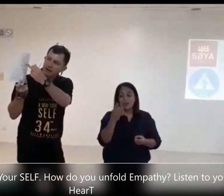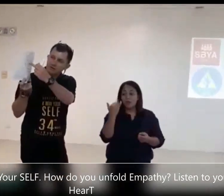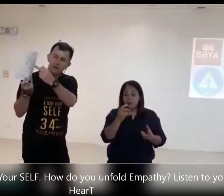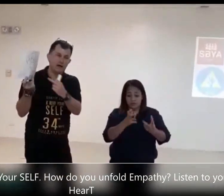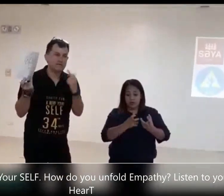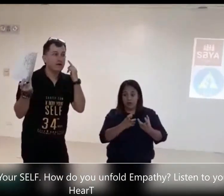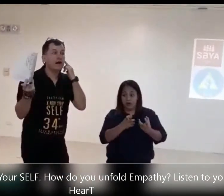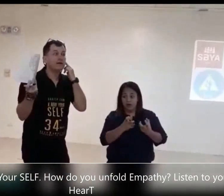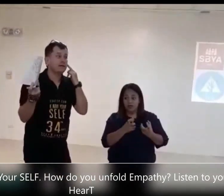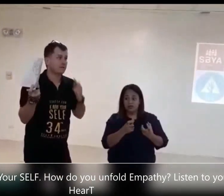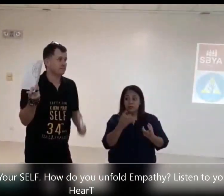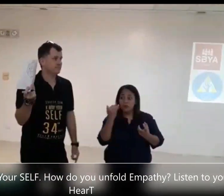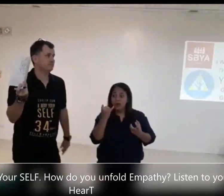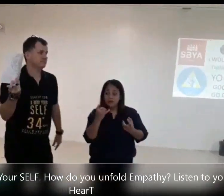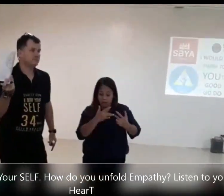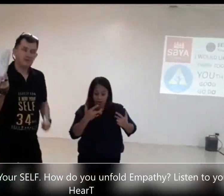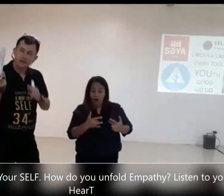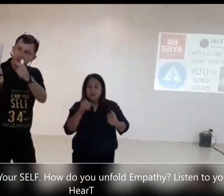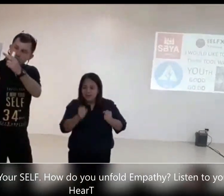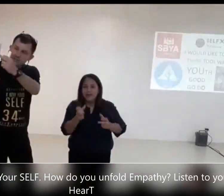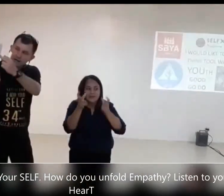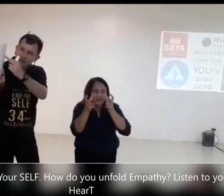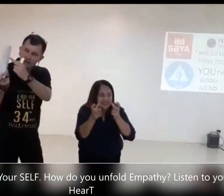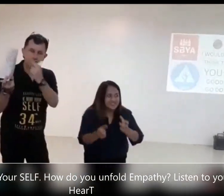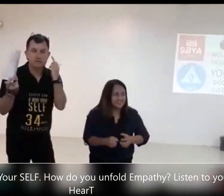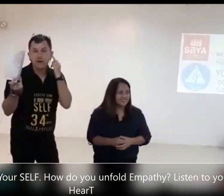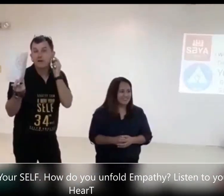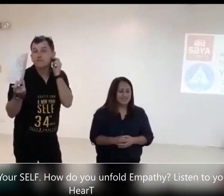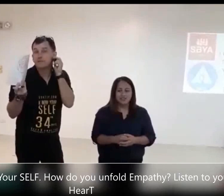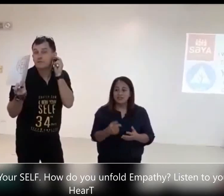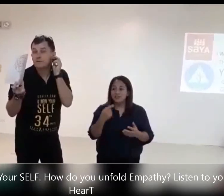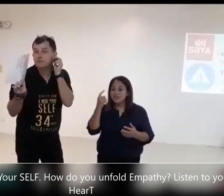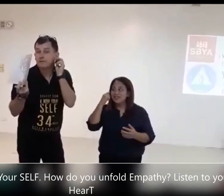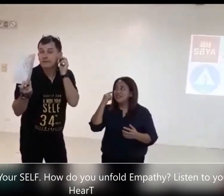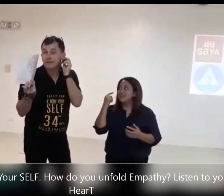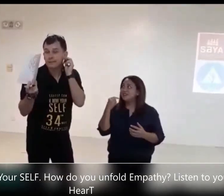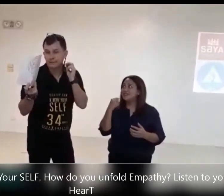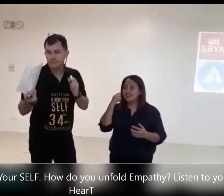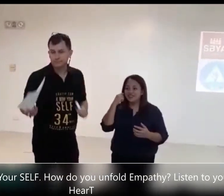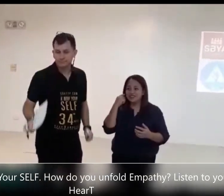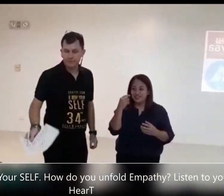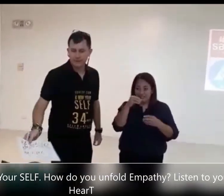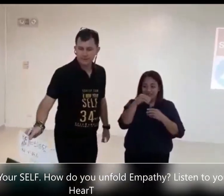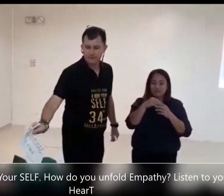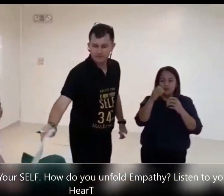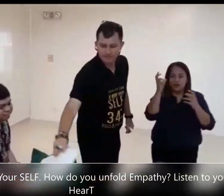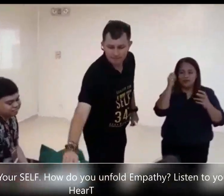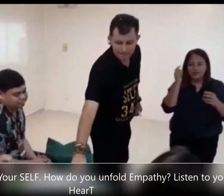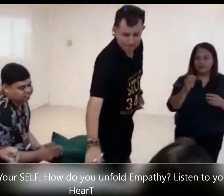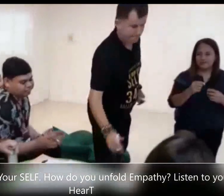inside your heart, you have I hear. And inside here, you have ear. Okay?